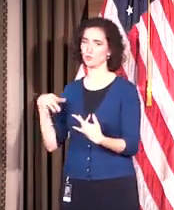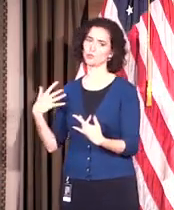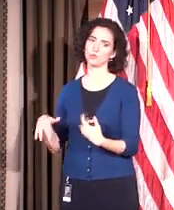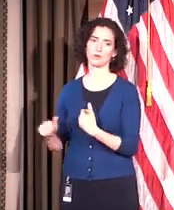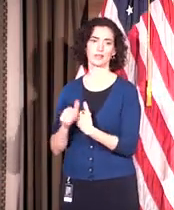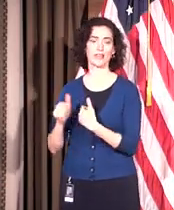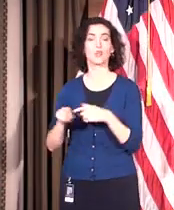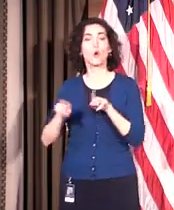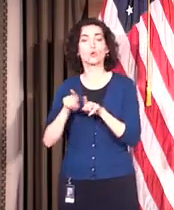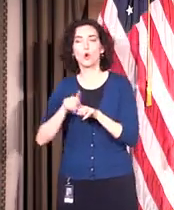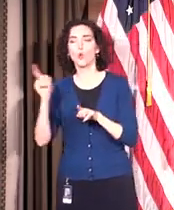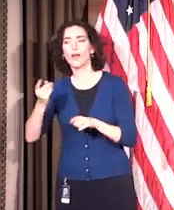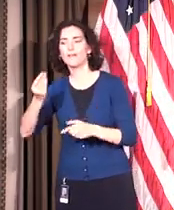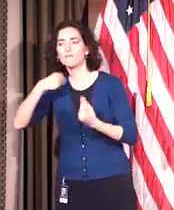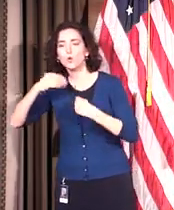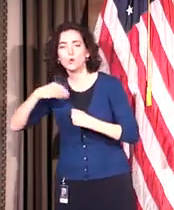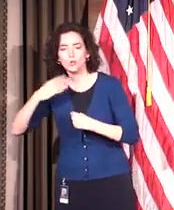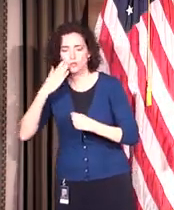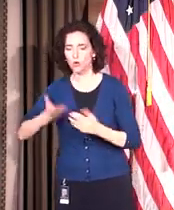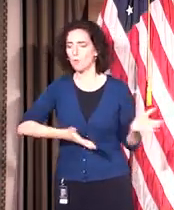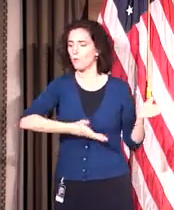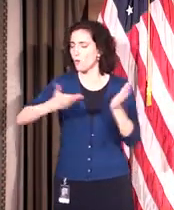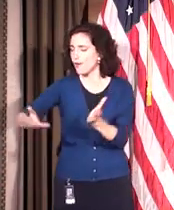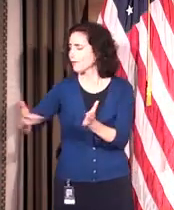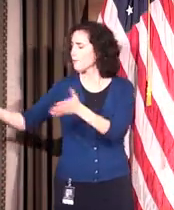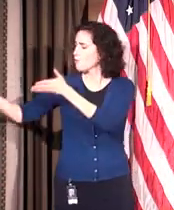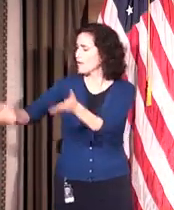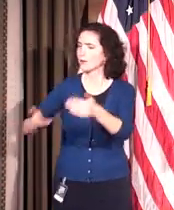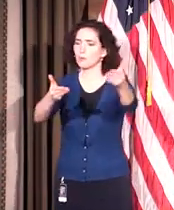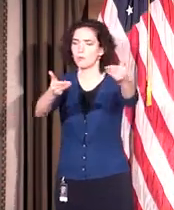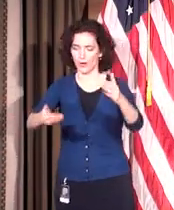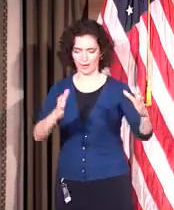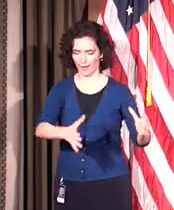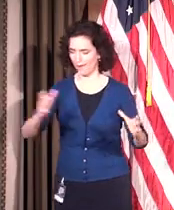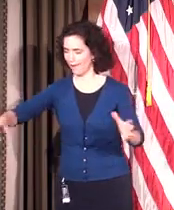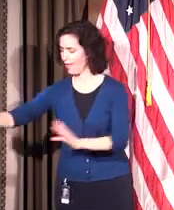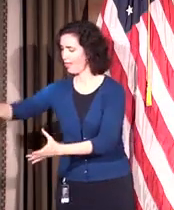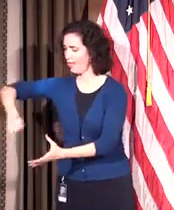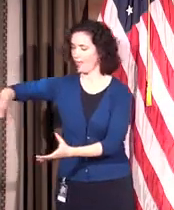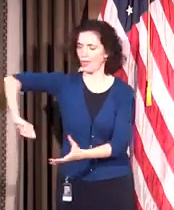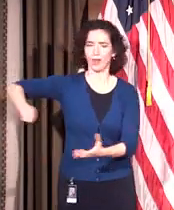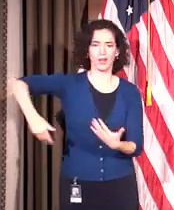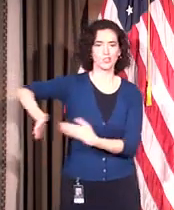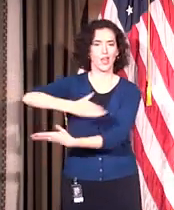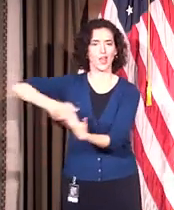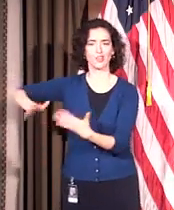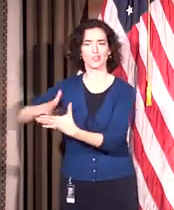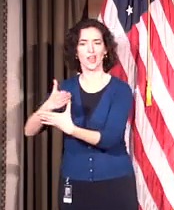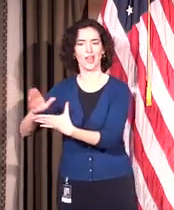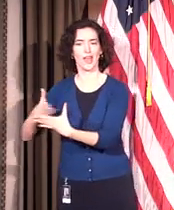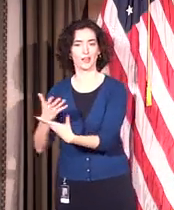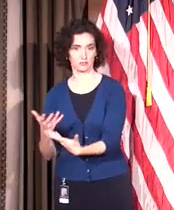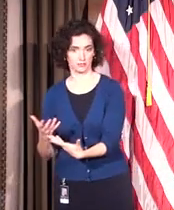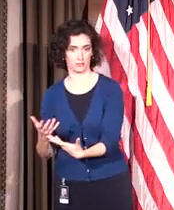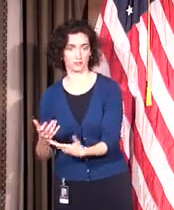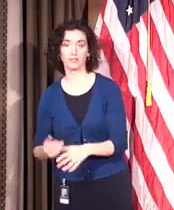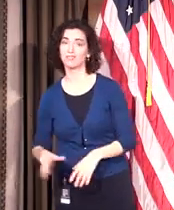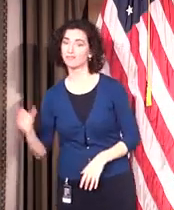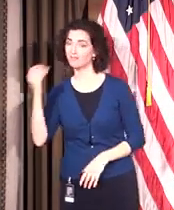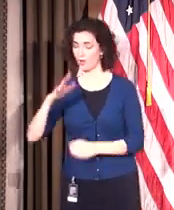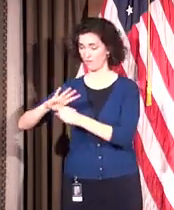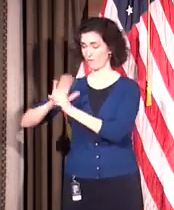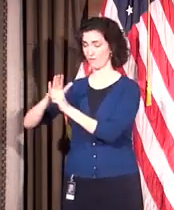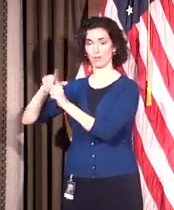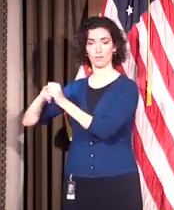driving a lot of infections right now. So the virus is opportunistic. Doesn't care whether we're watching football together,